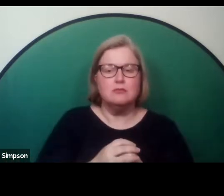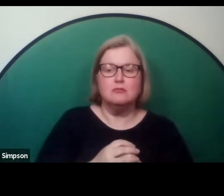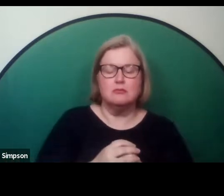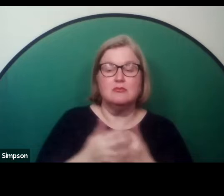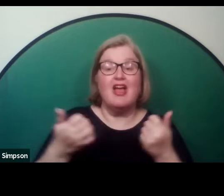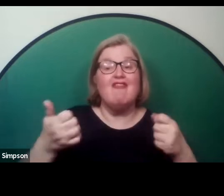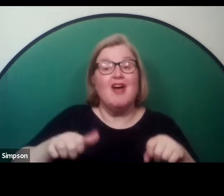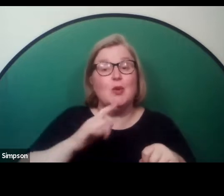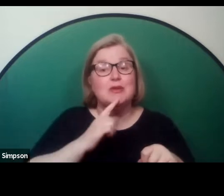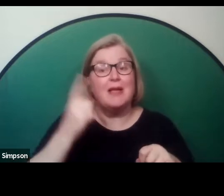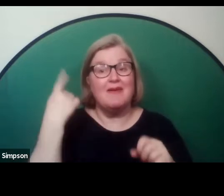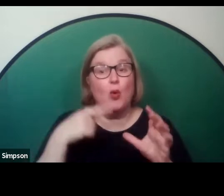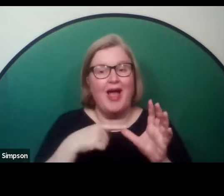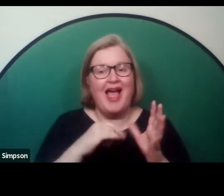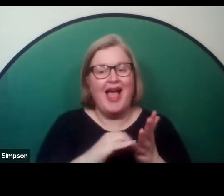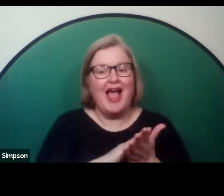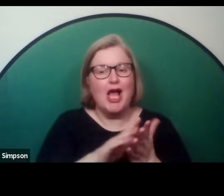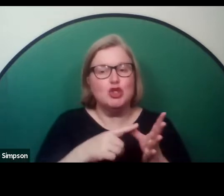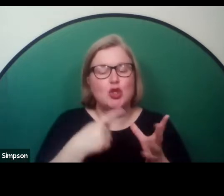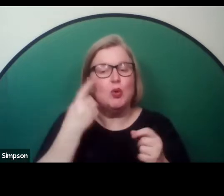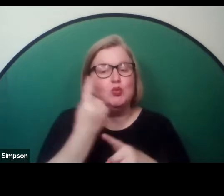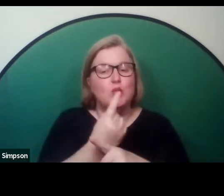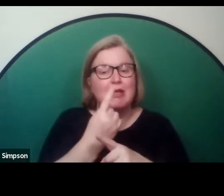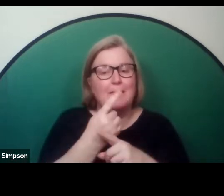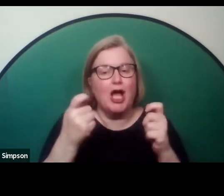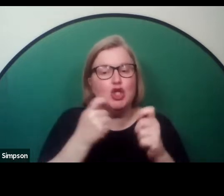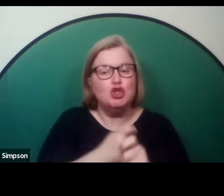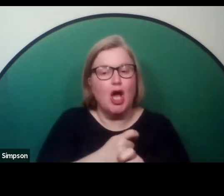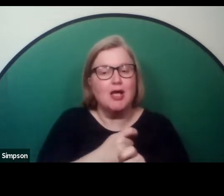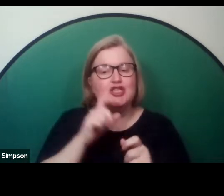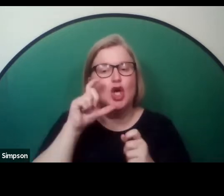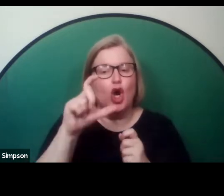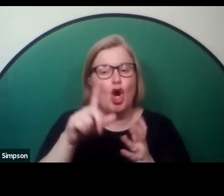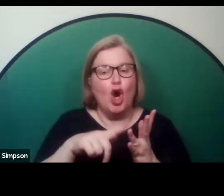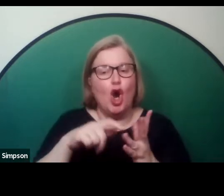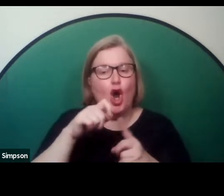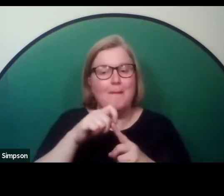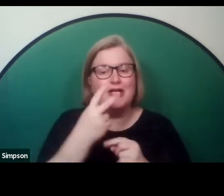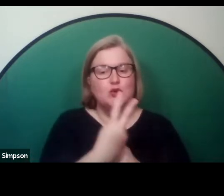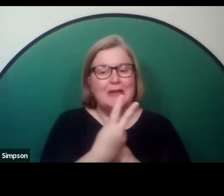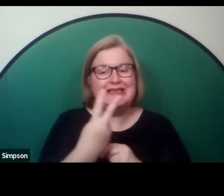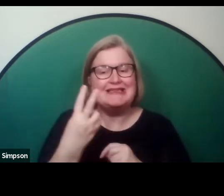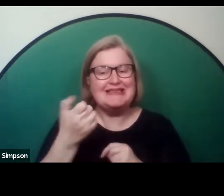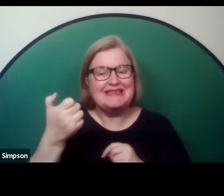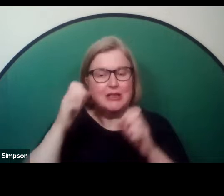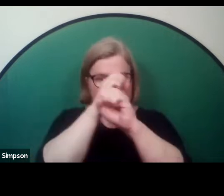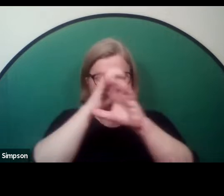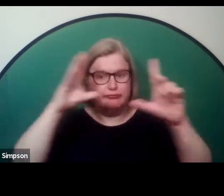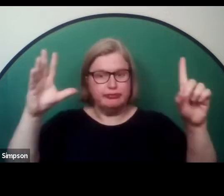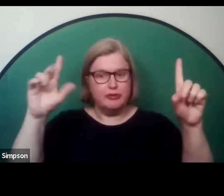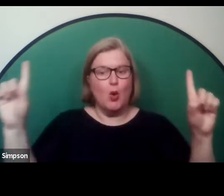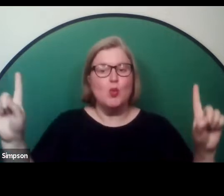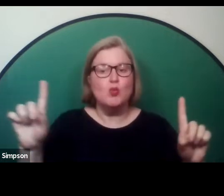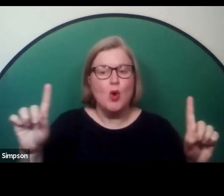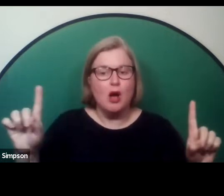Asha touched upon what would a just COP26 look like. Next slide, please. So I